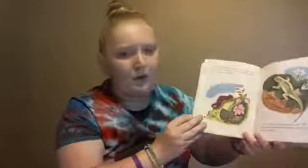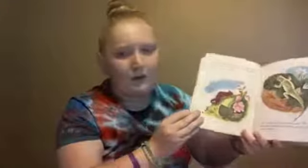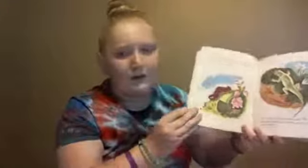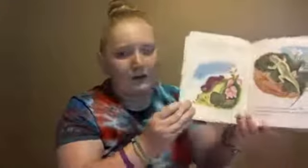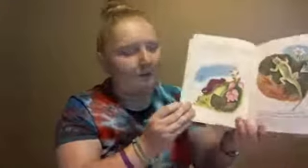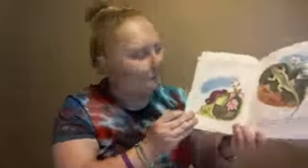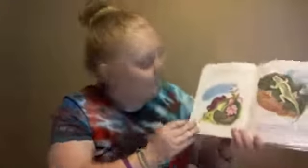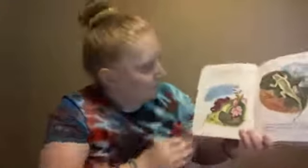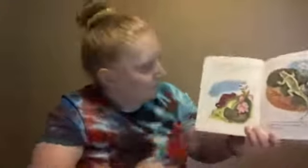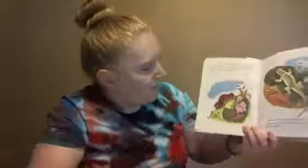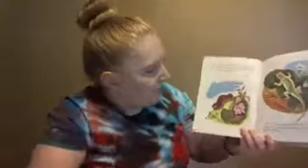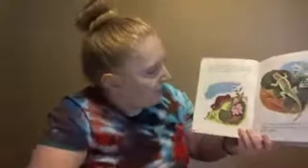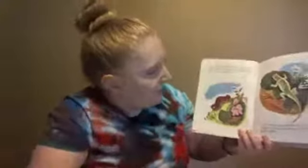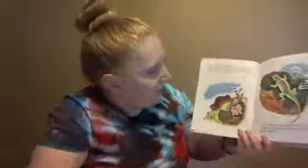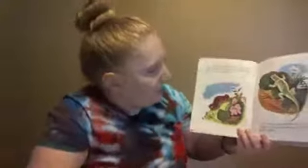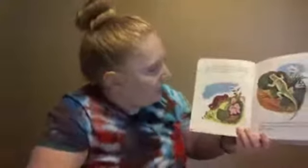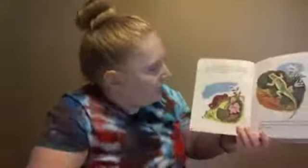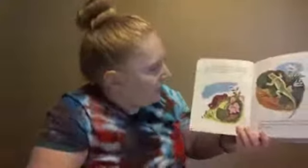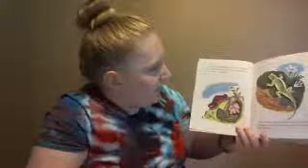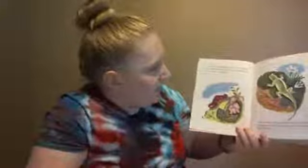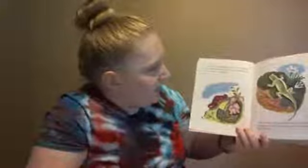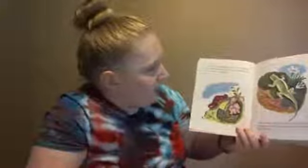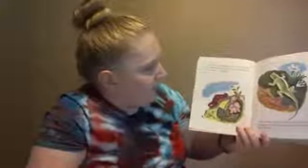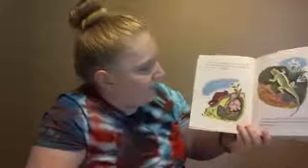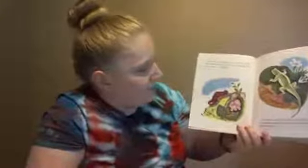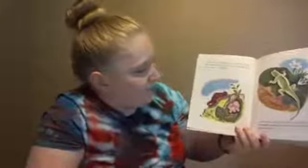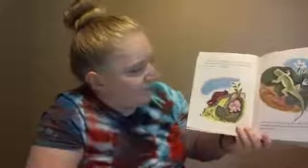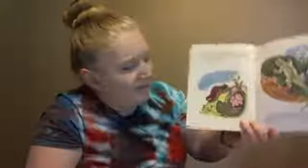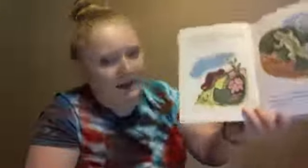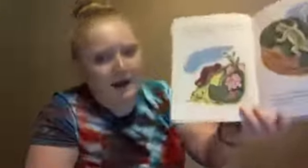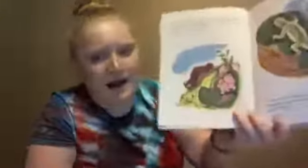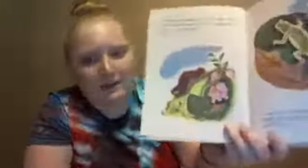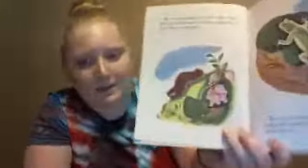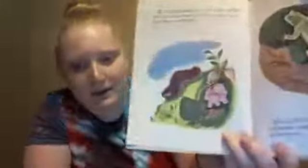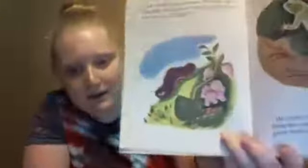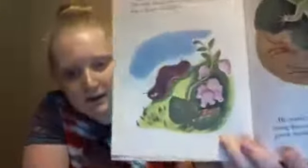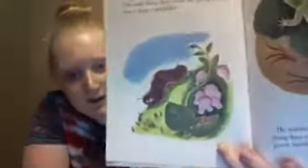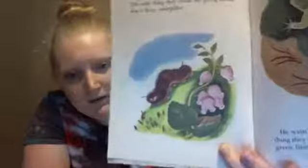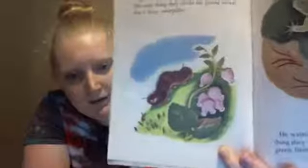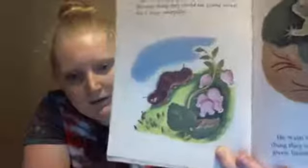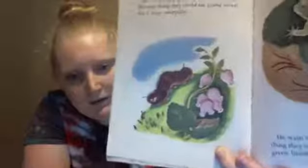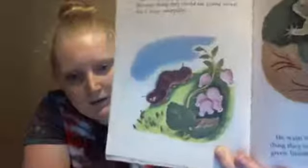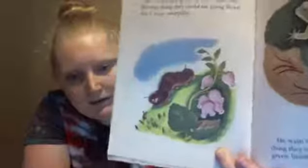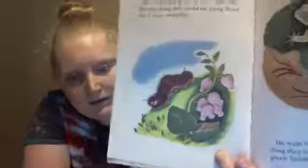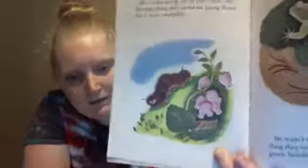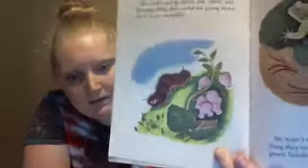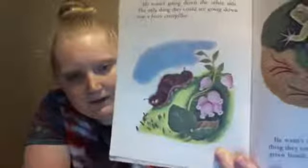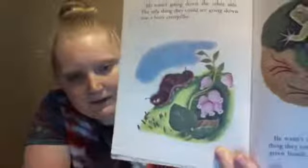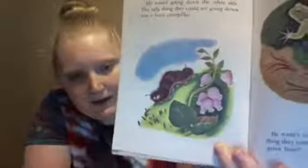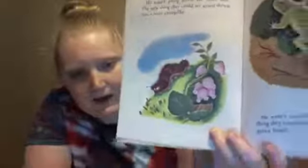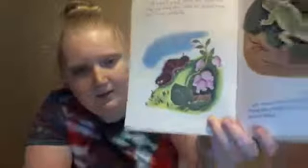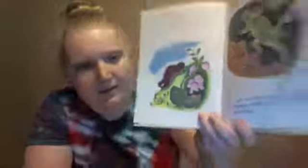What's that? The only thing they could see going down was a fuzzy caterpillar. A fuzzy